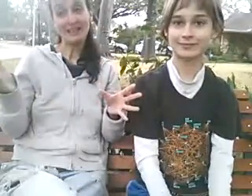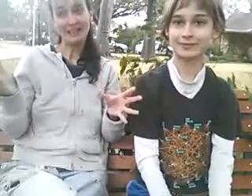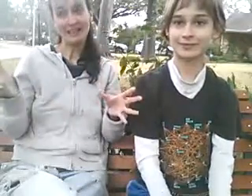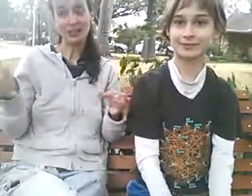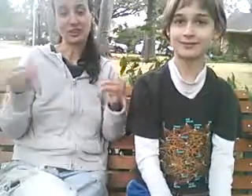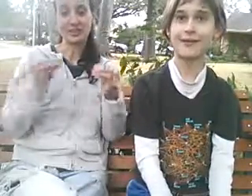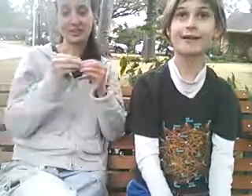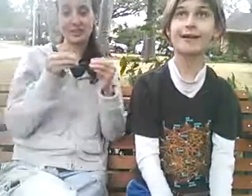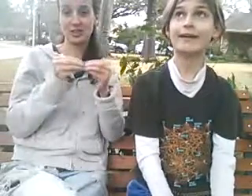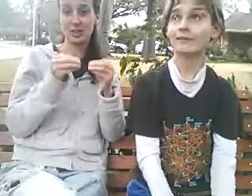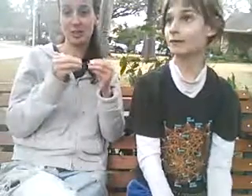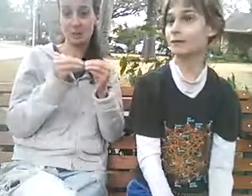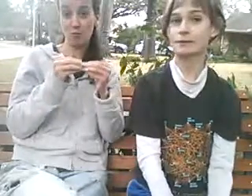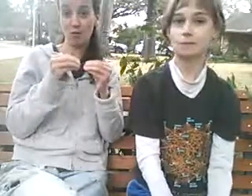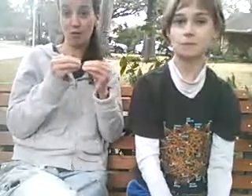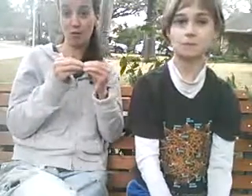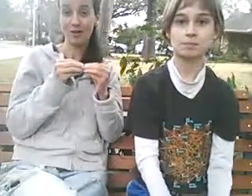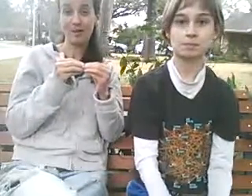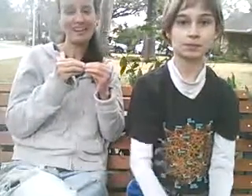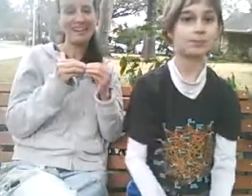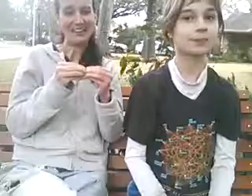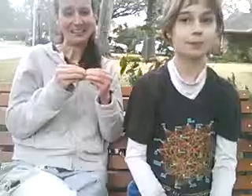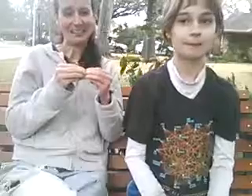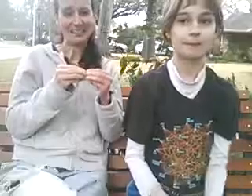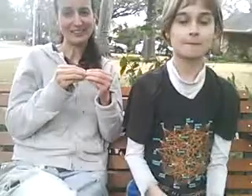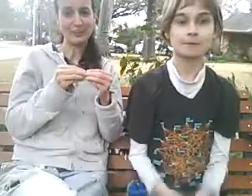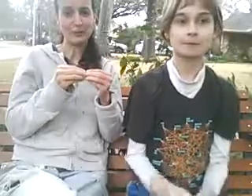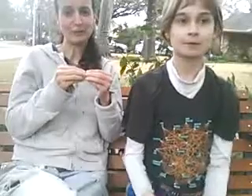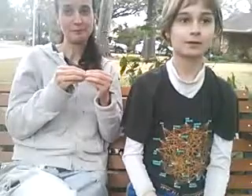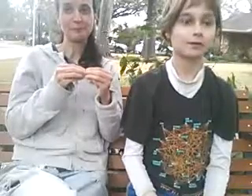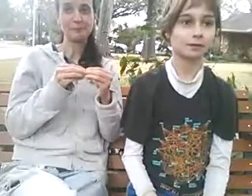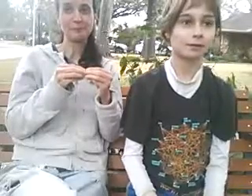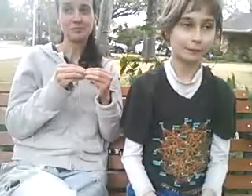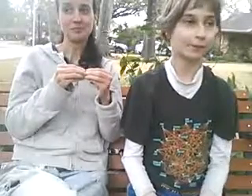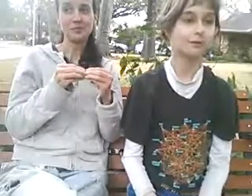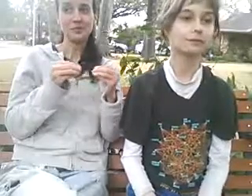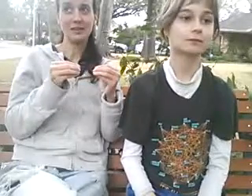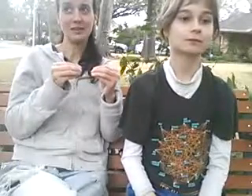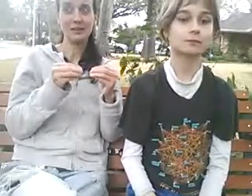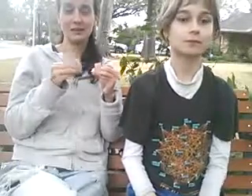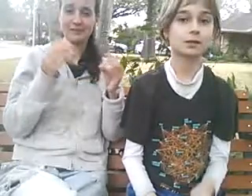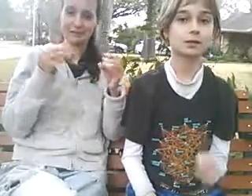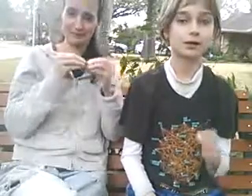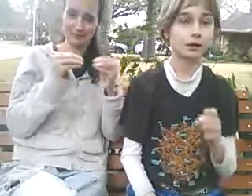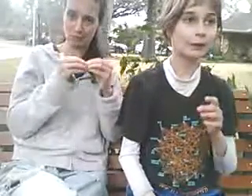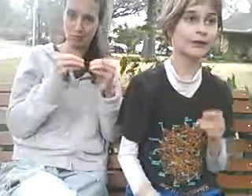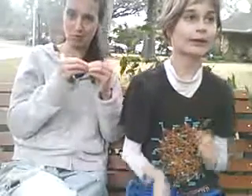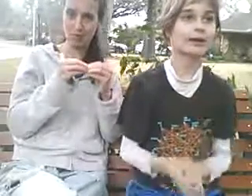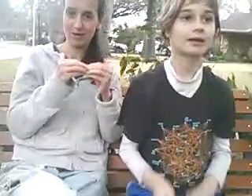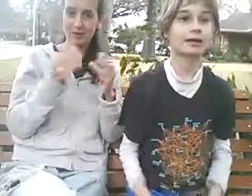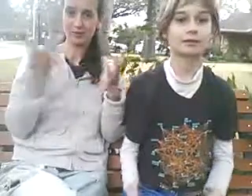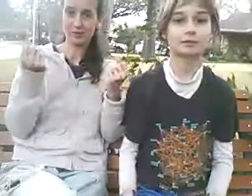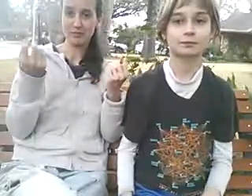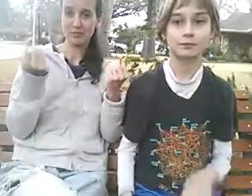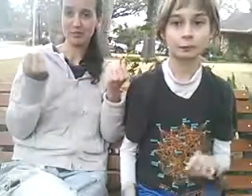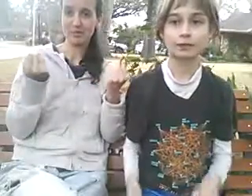to teach the kids is, do you want more? I don't like that one. But there's more and there's milk.